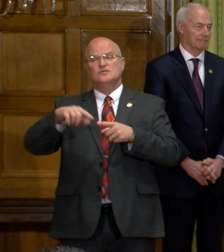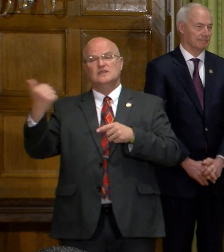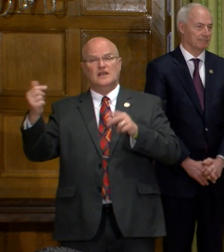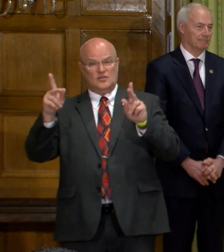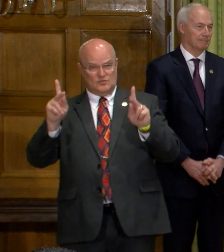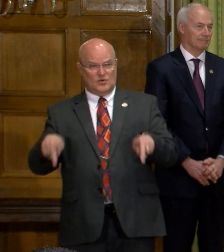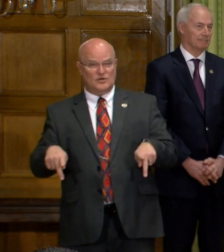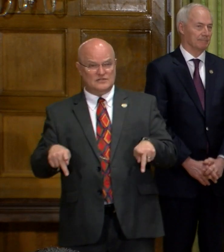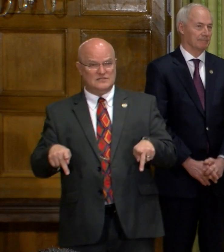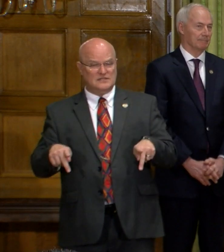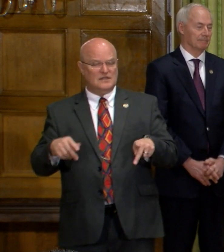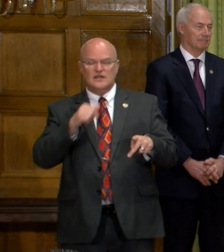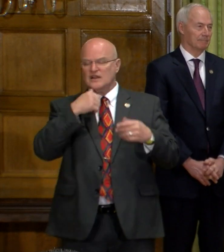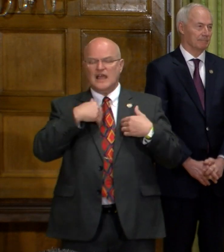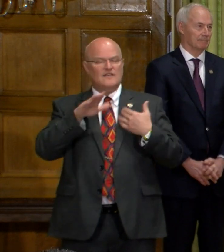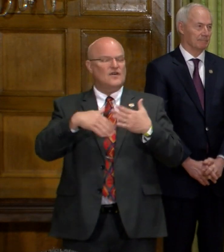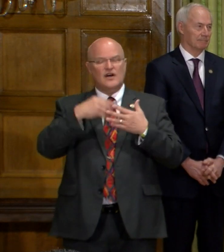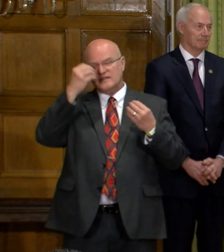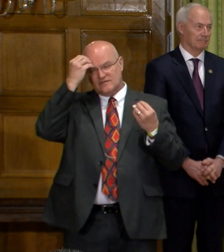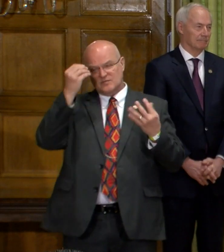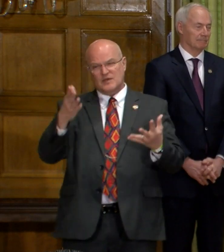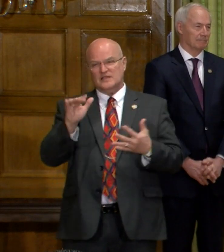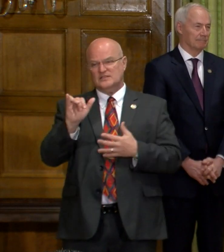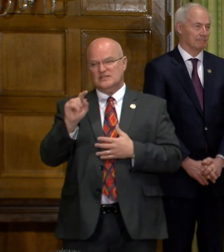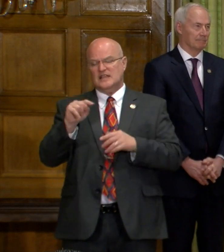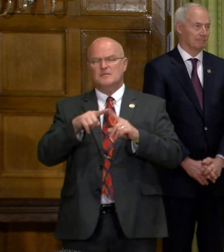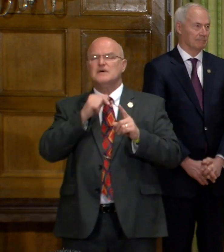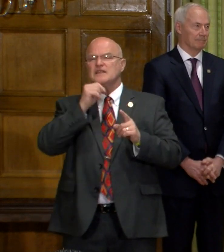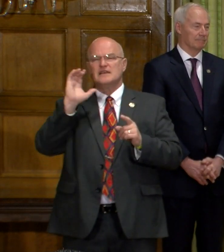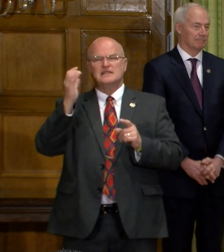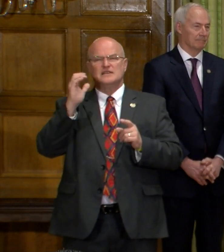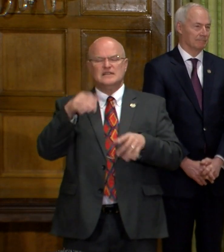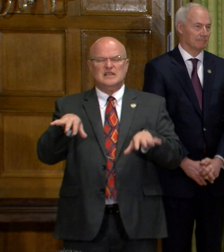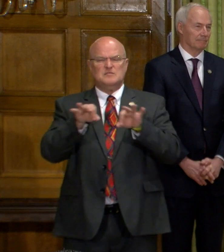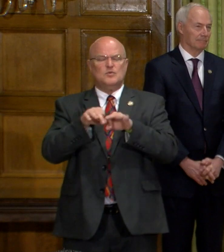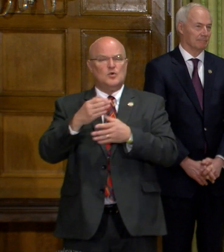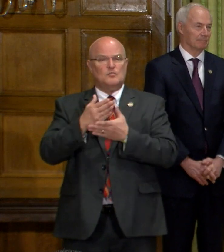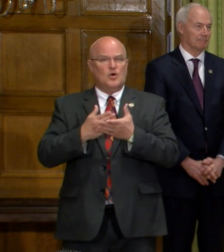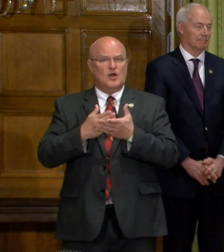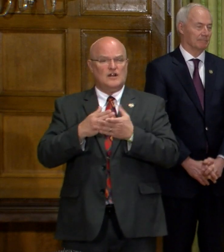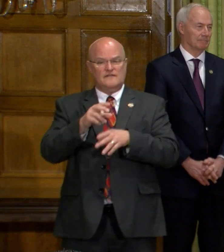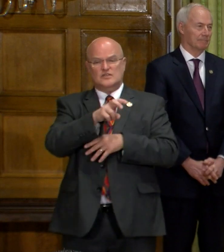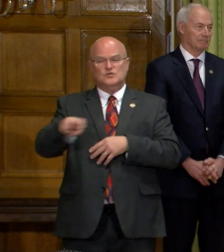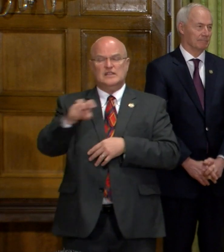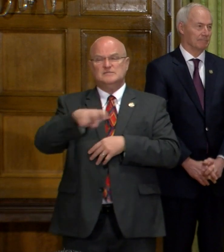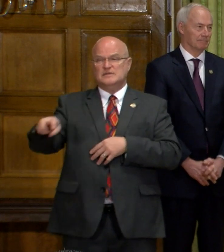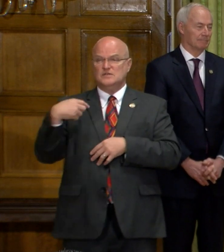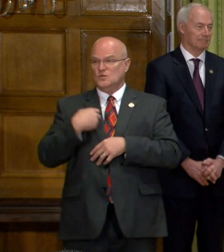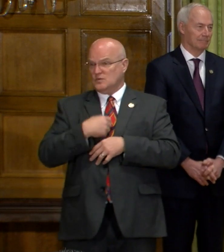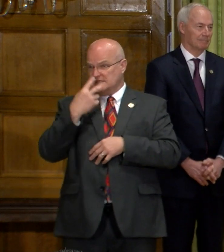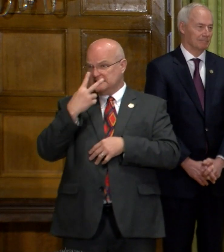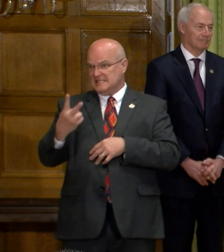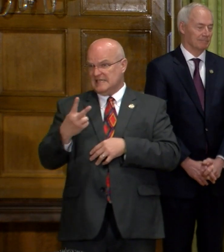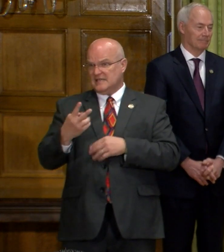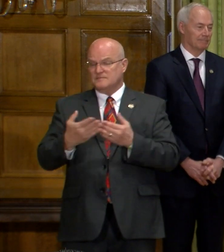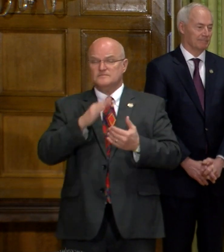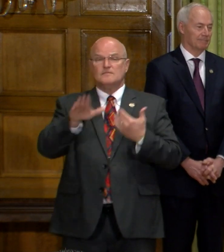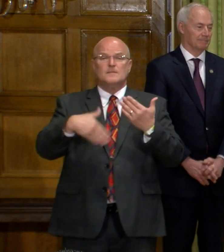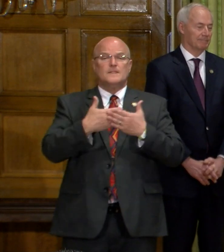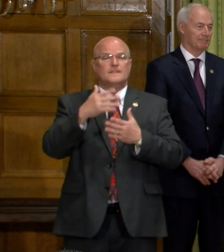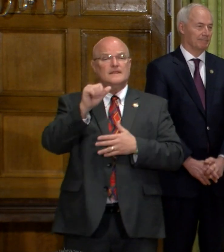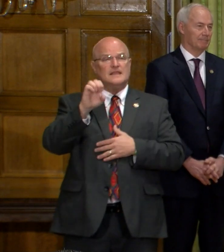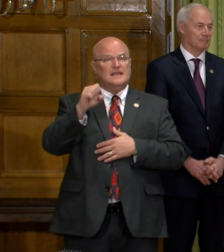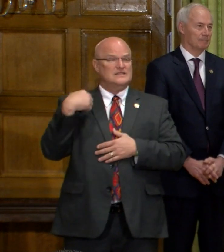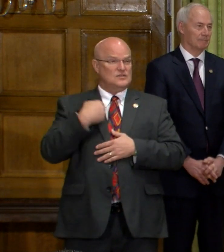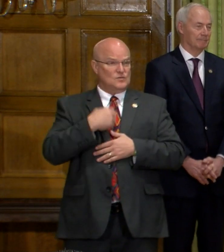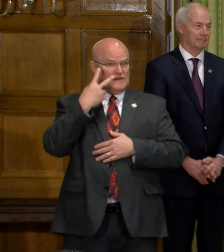else, we don't have all the information, but they don't seem to be an important part of the transmission that we're seeing. Almost all the